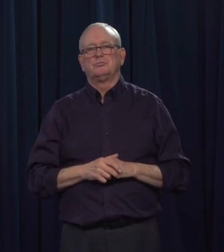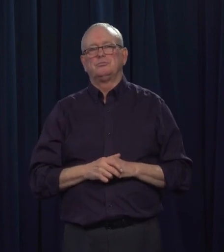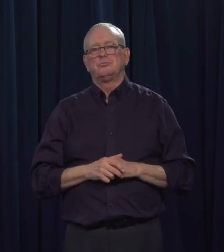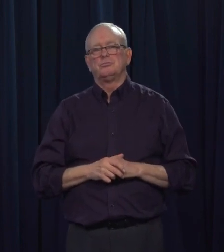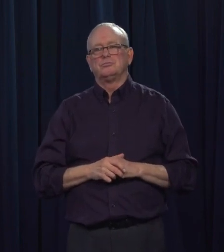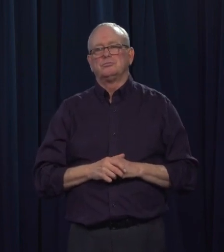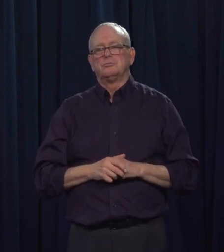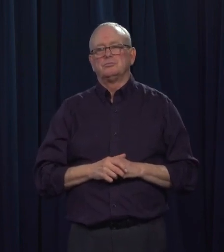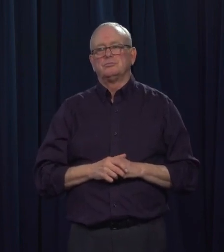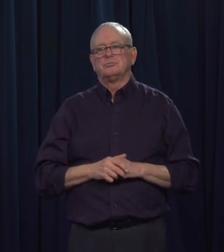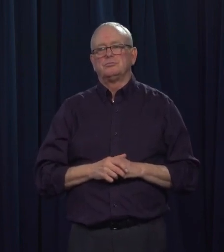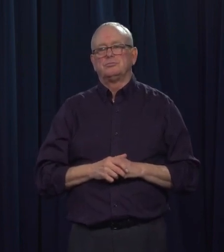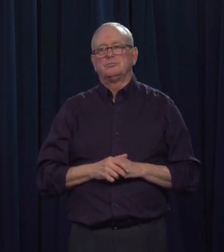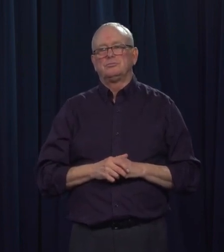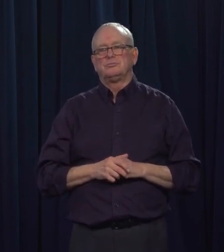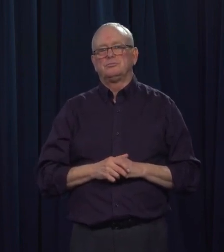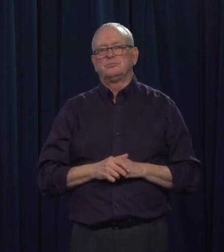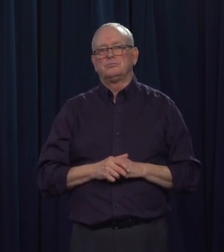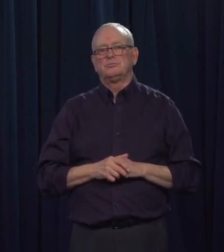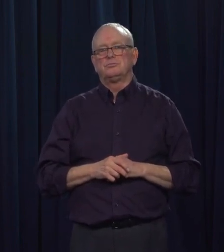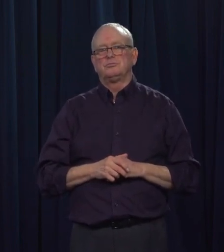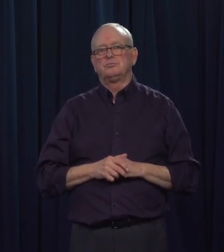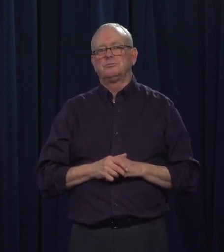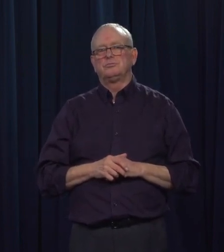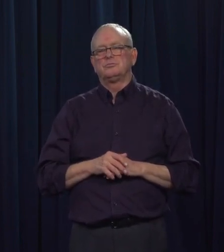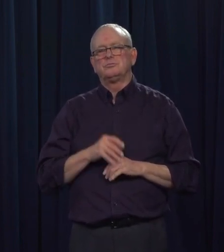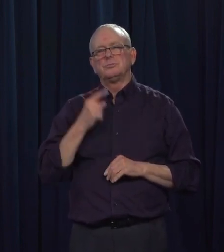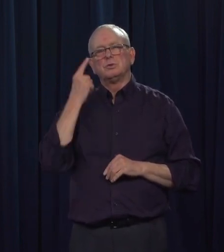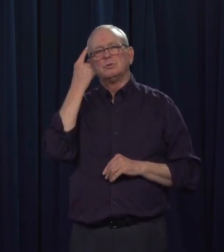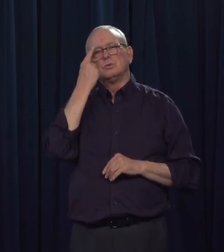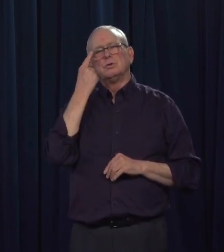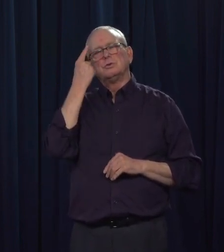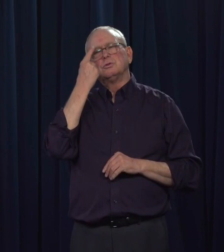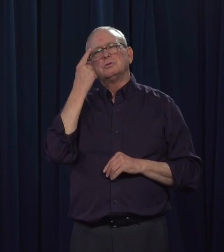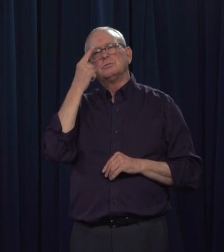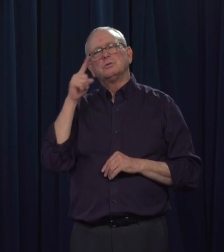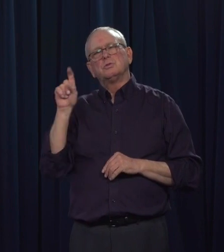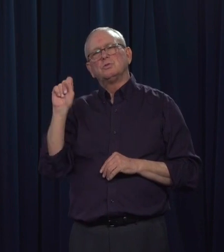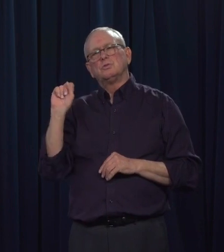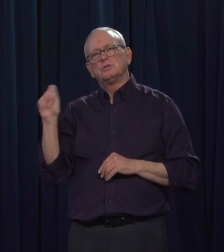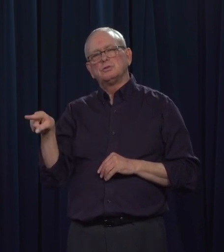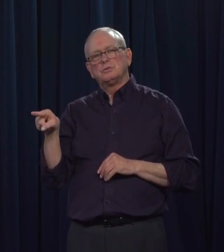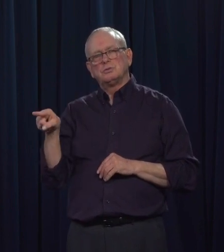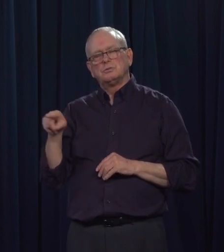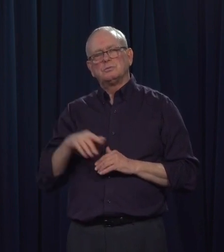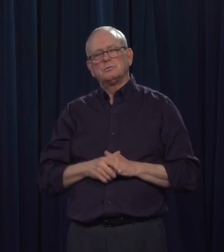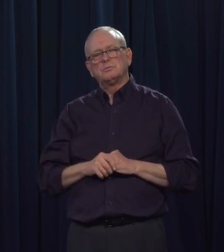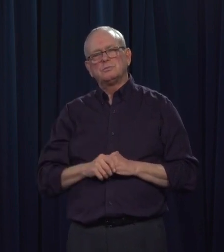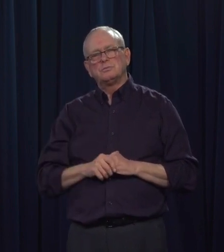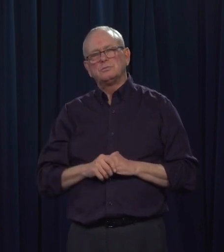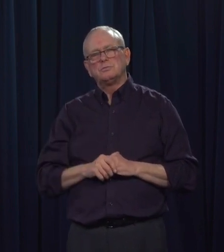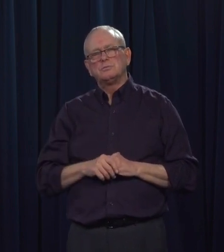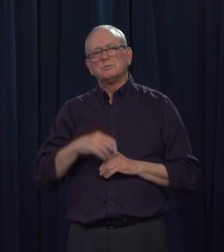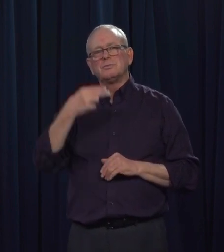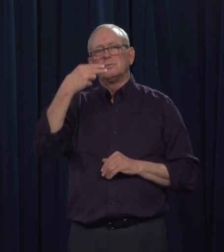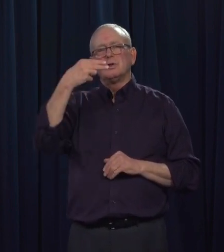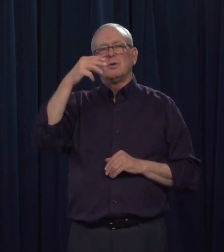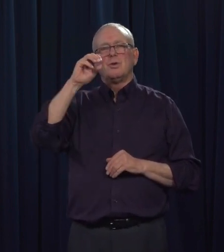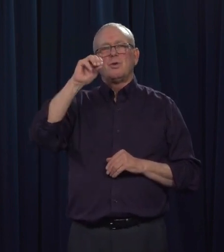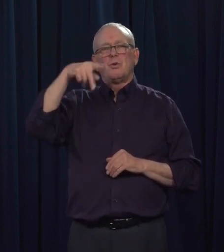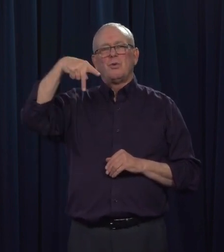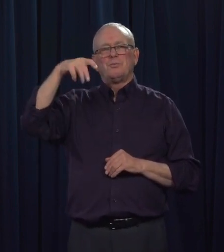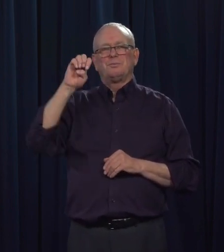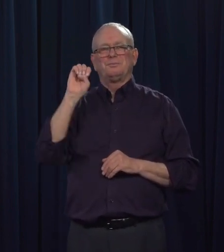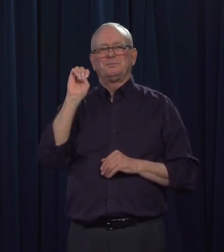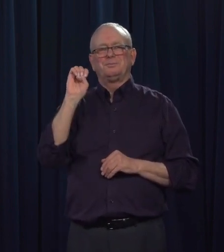today. What are you hearing about the need for something like that, and why is that a priority for the government right now?